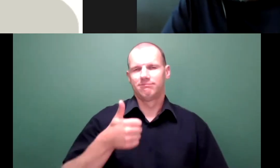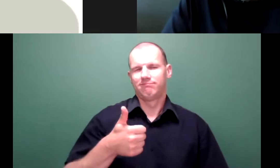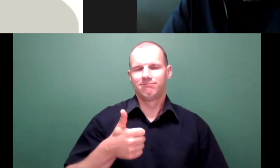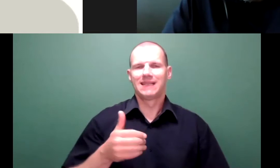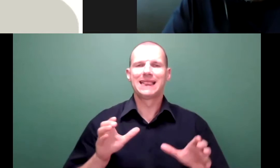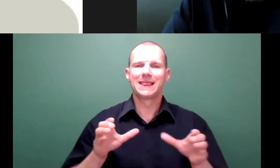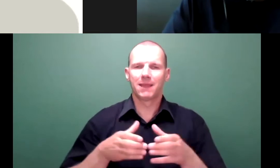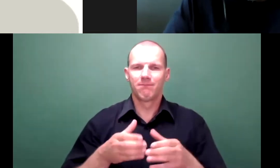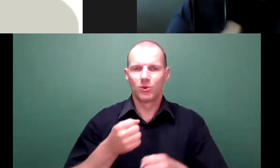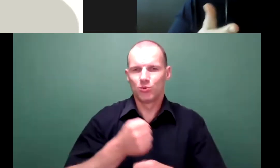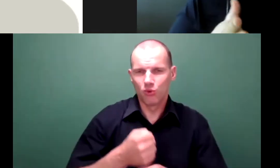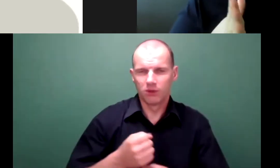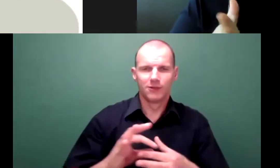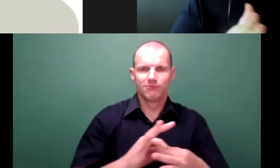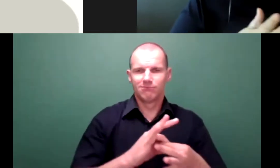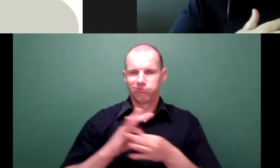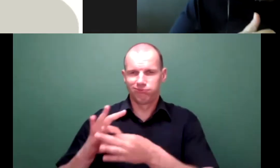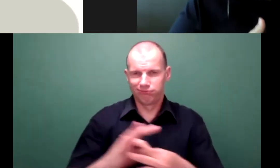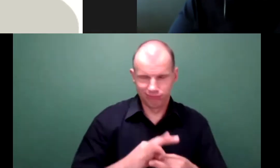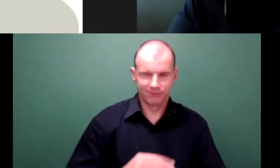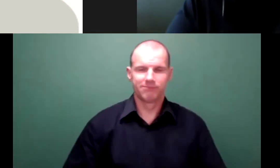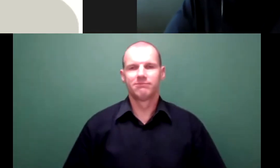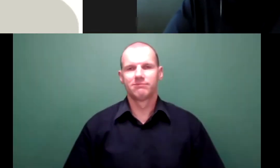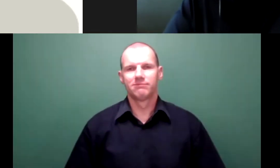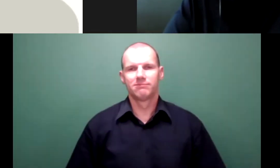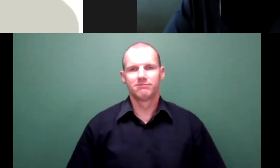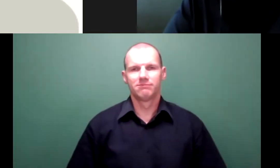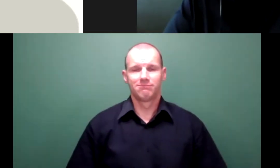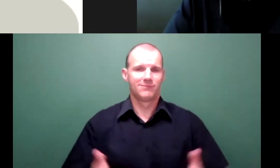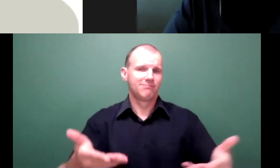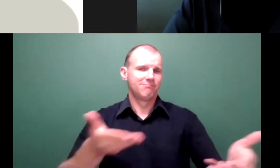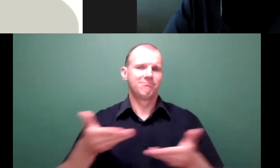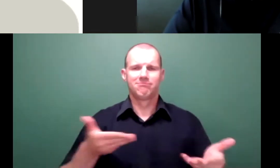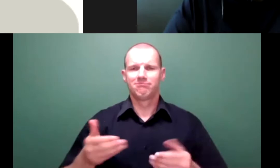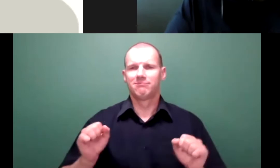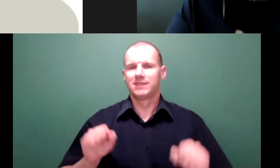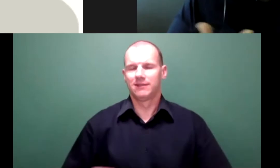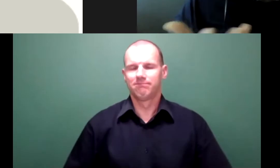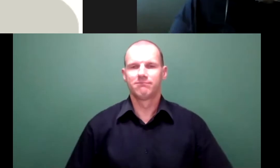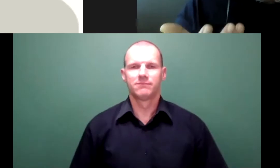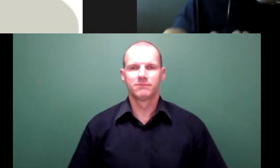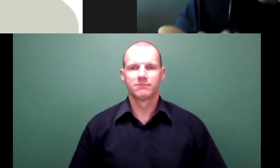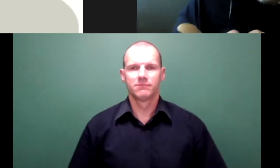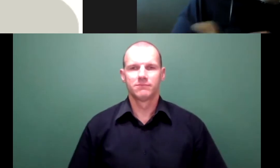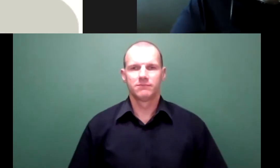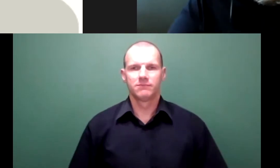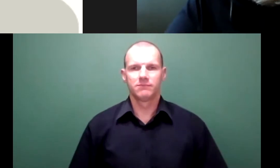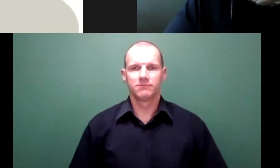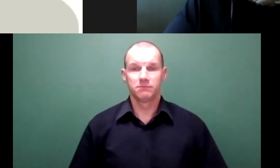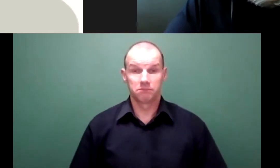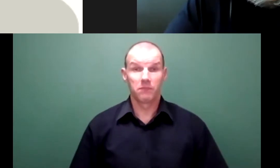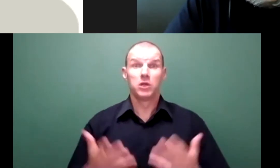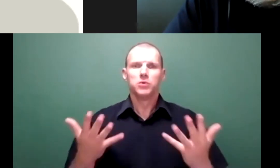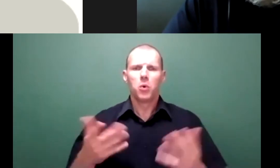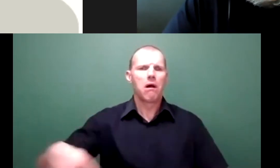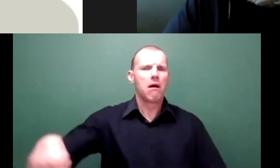can also then do only for that one direction from English to IS, and you can also then be accredited.